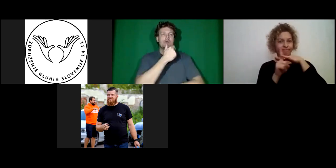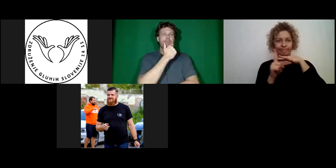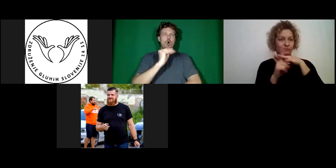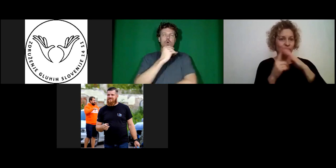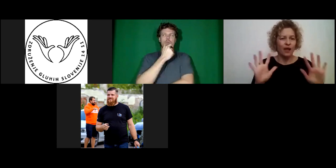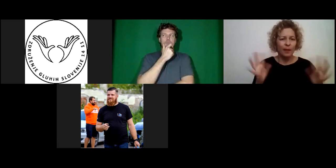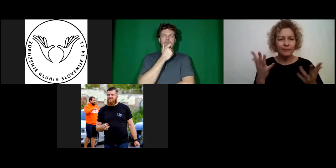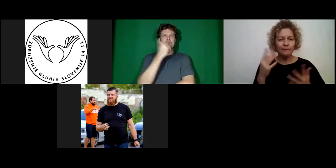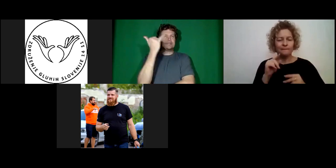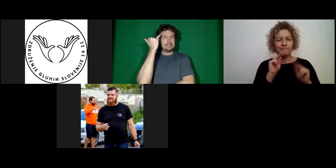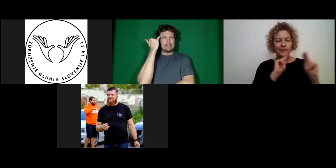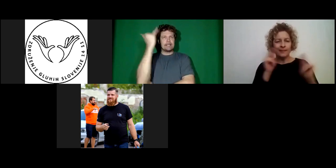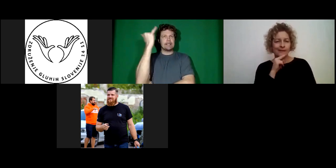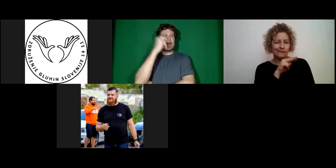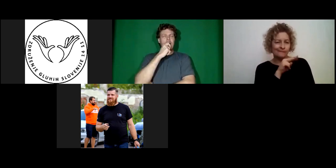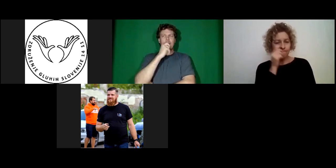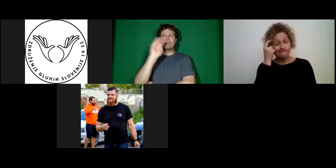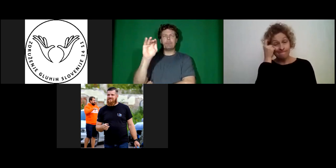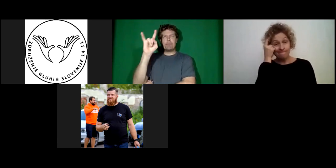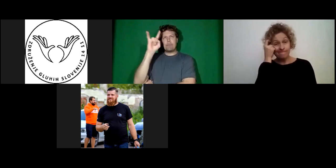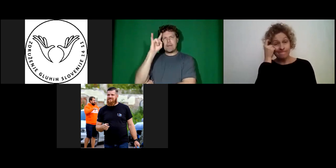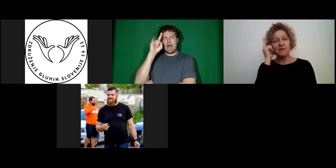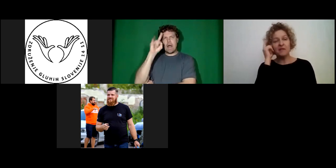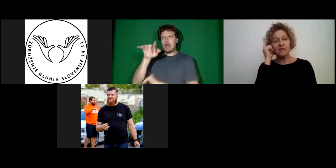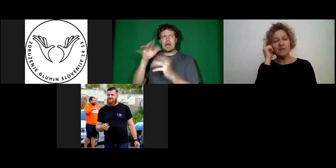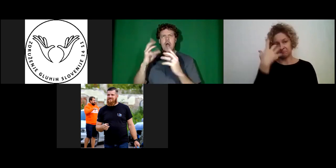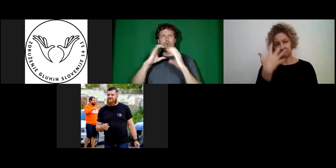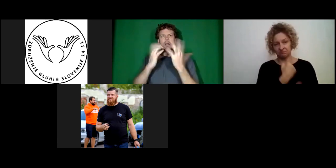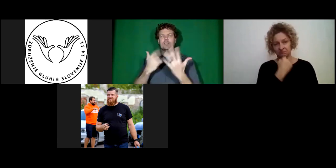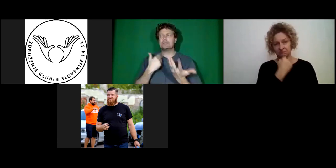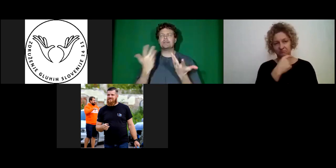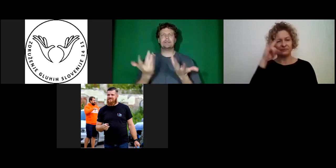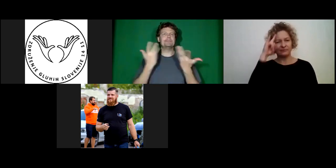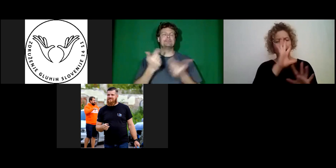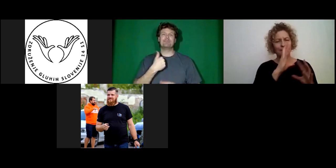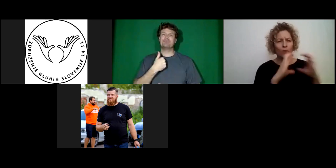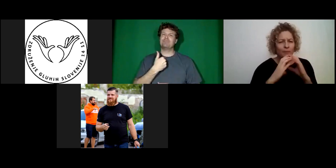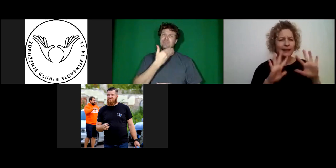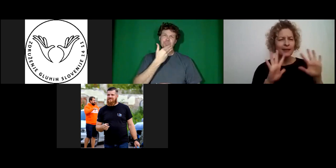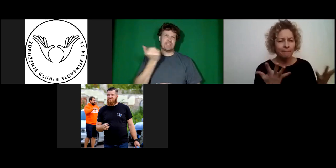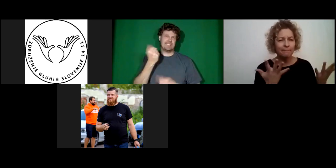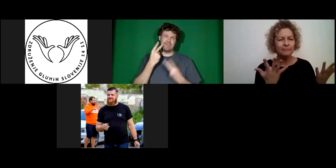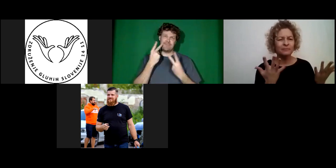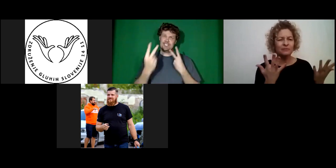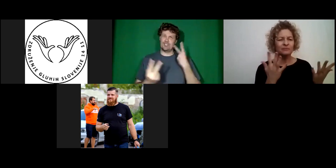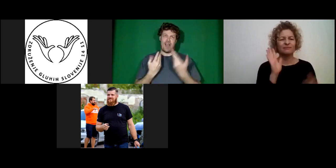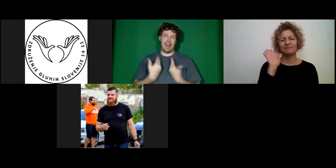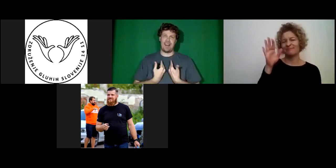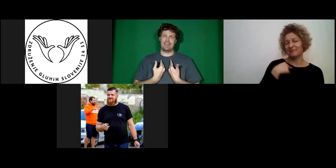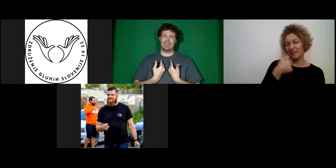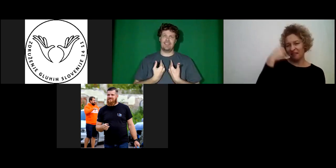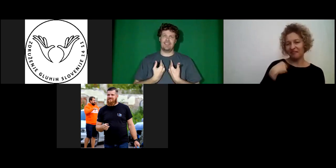And of course, as a deaf player, it wouldn't be easy for me to communicate with the team. And the coach actually asked me